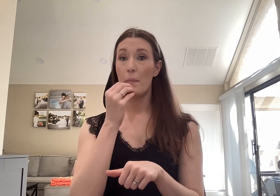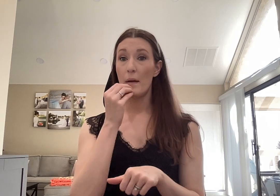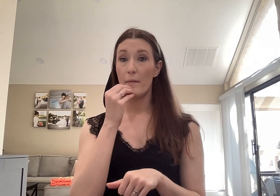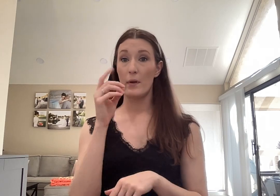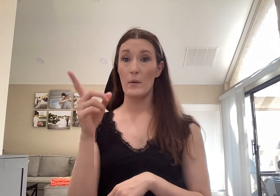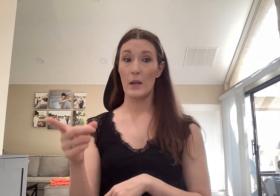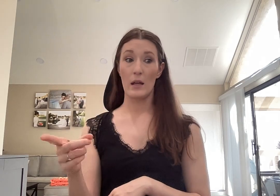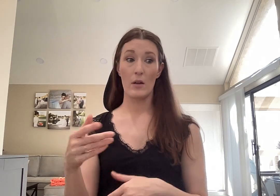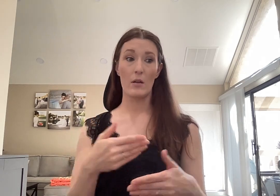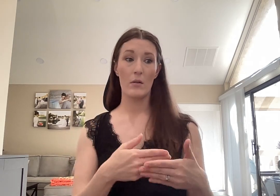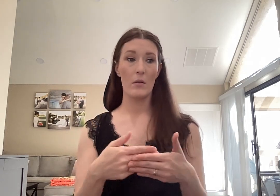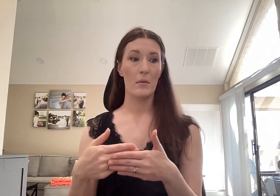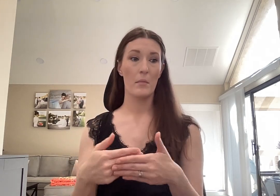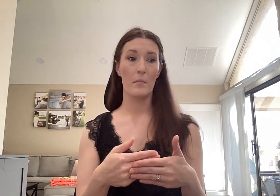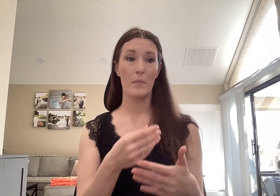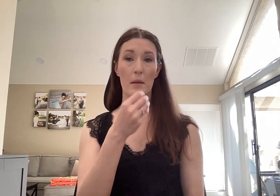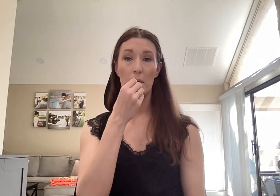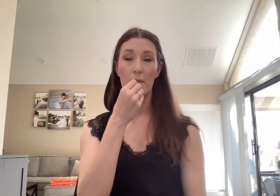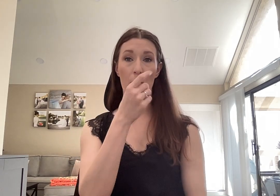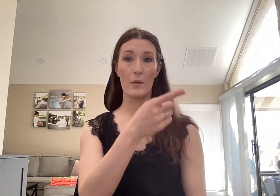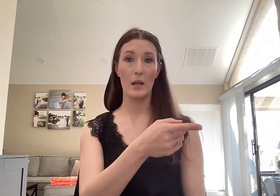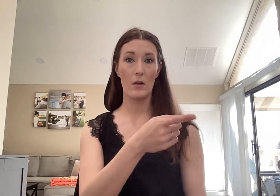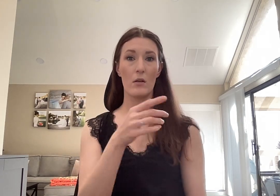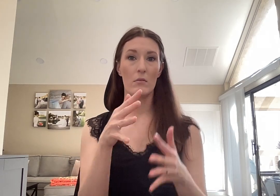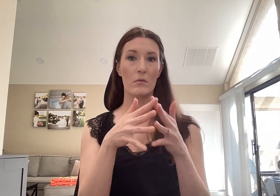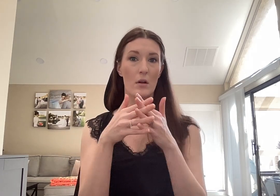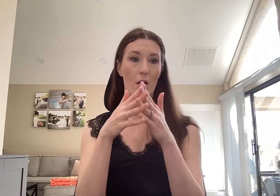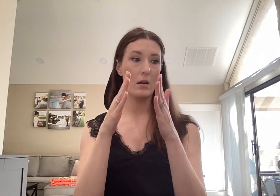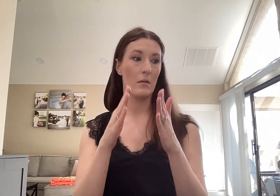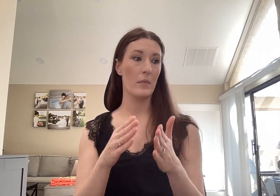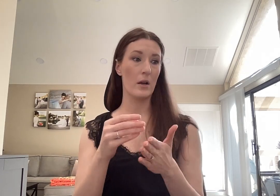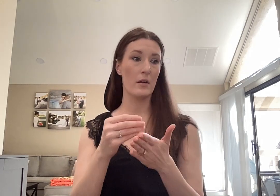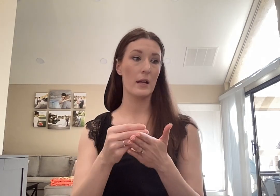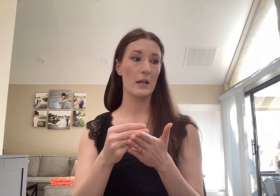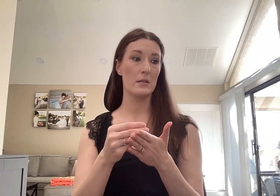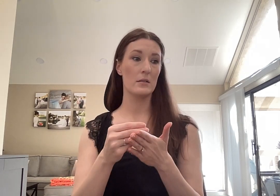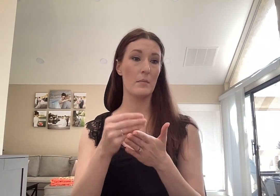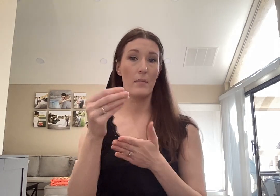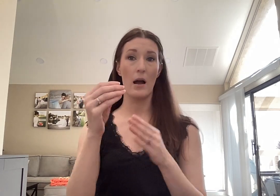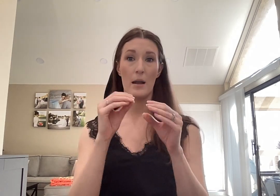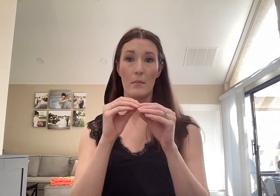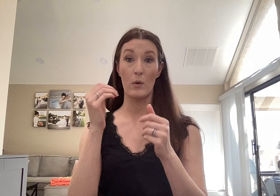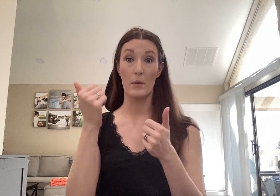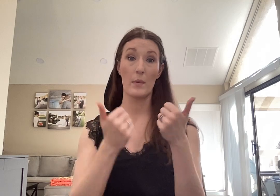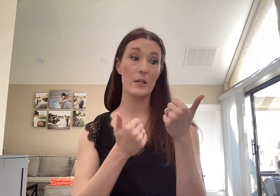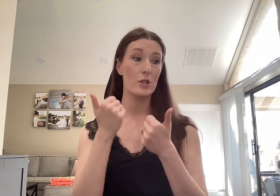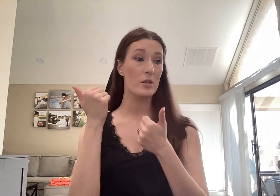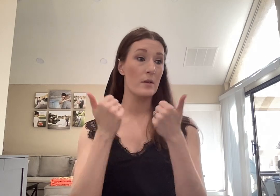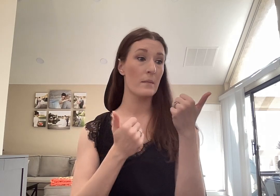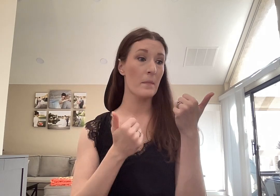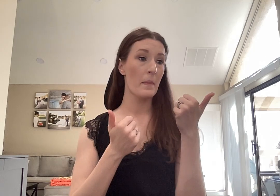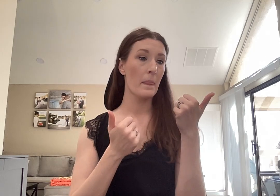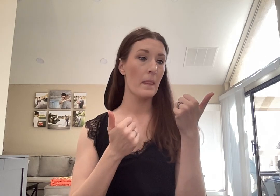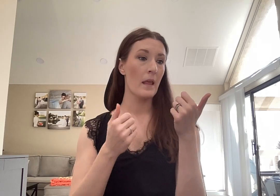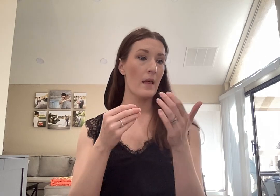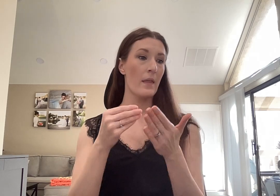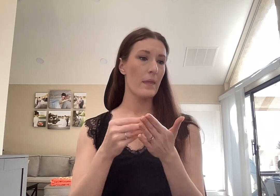Pet food here, baby food here. Americans buy more which?